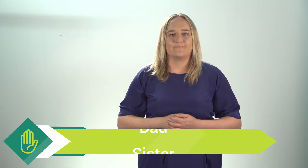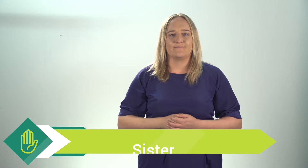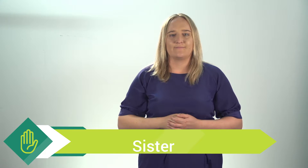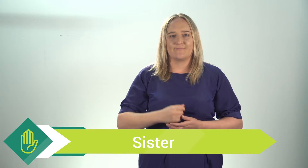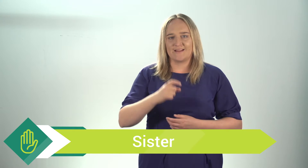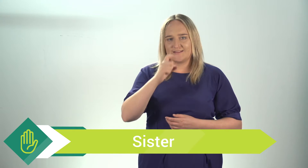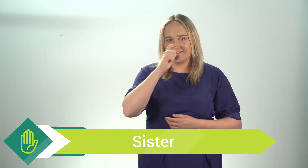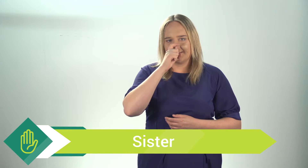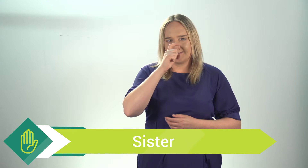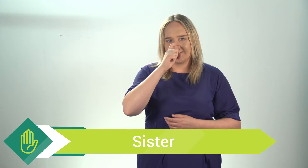Sister.